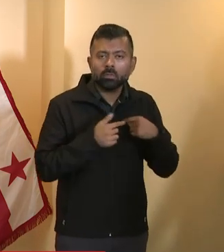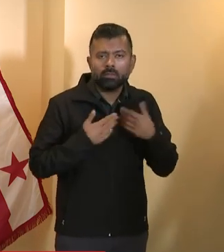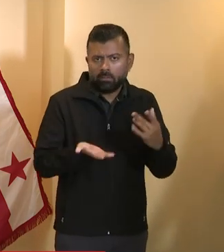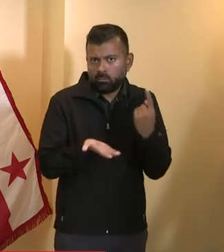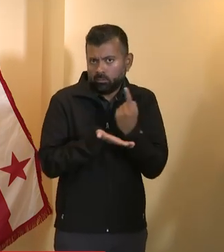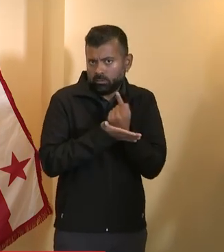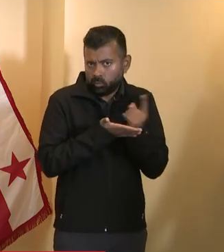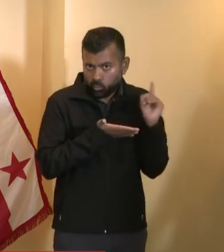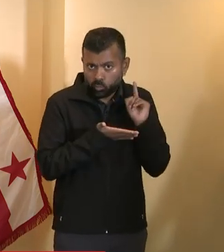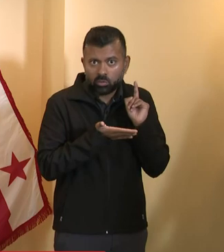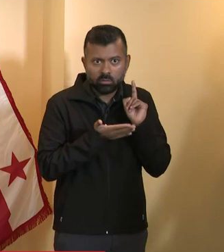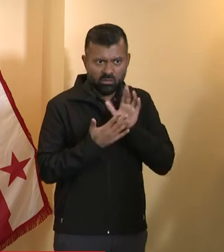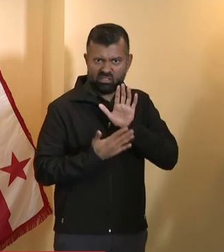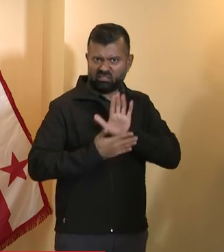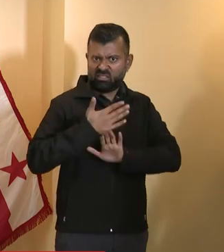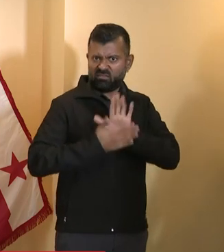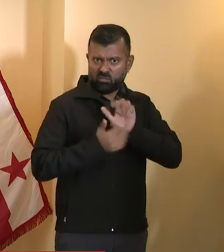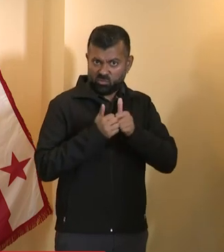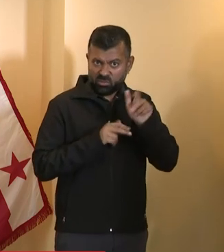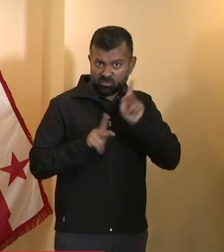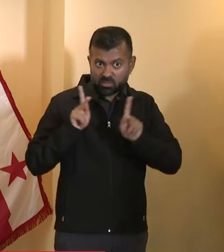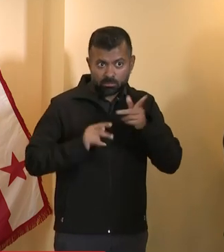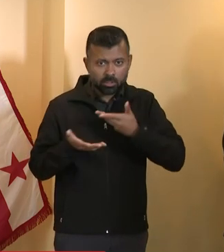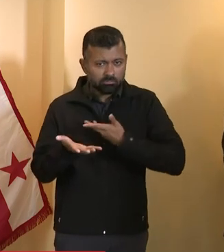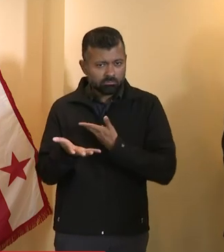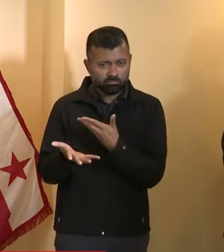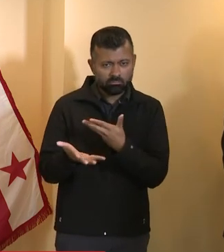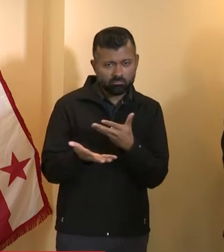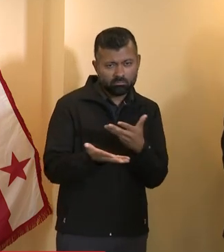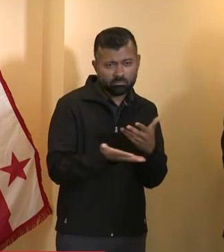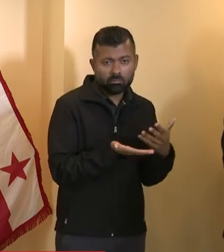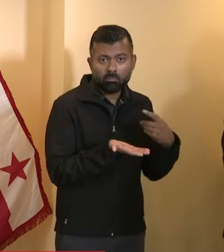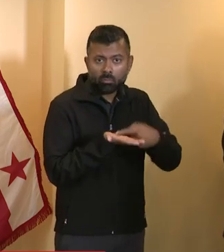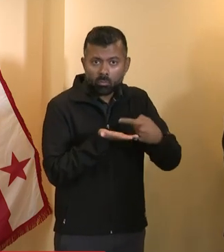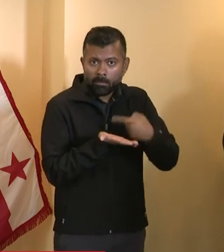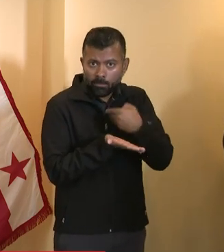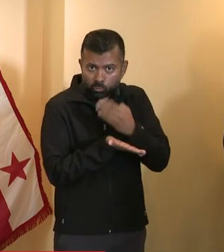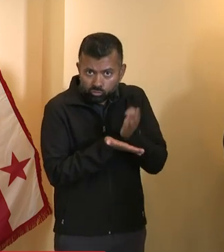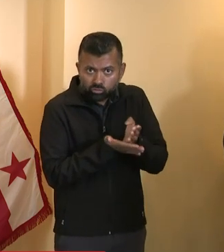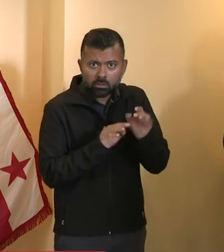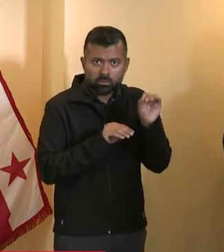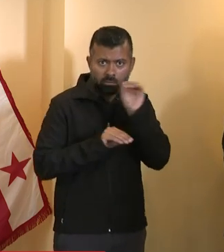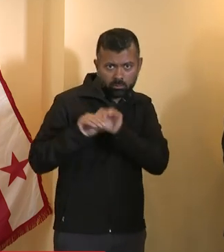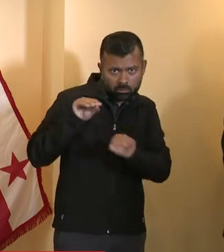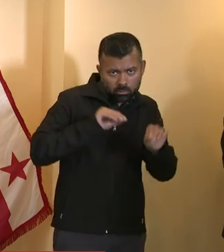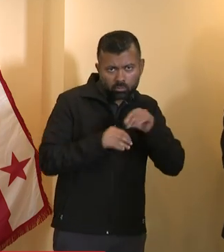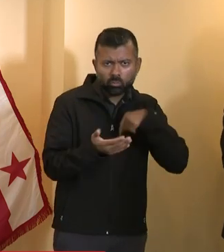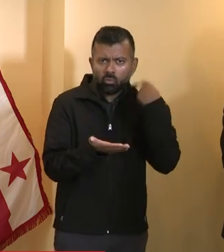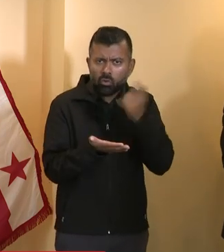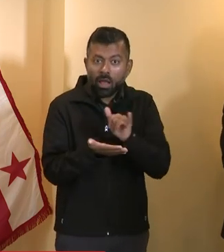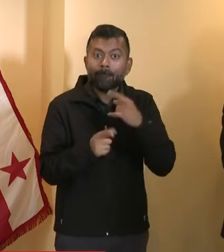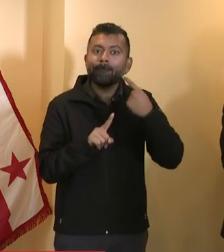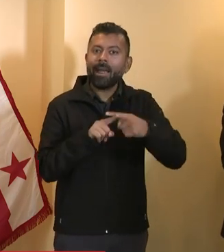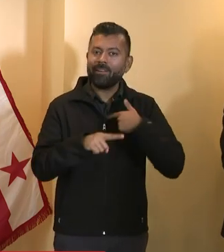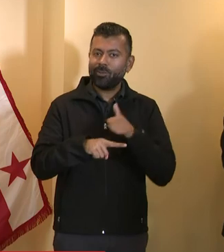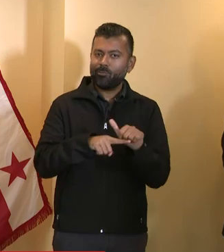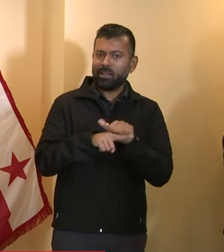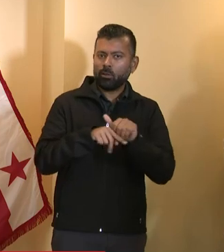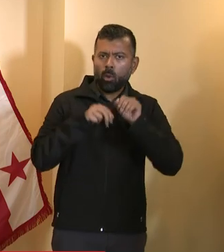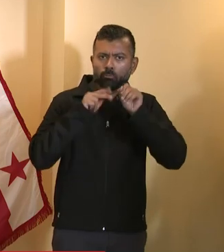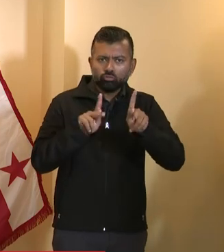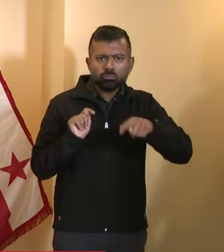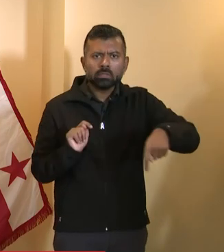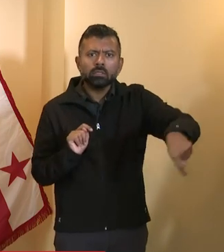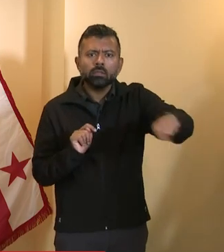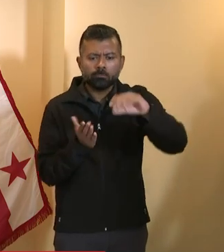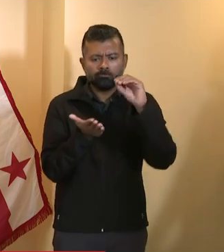residents, we asked them we do a budget exercise and ask each resident to spend $100.